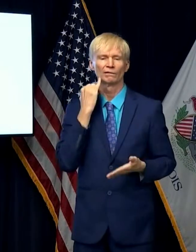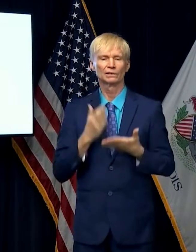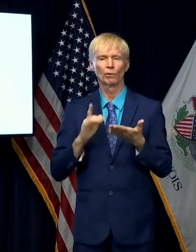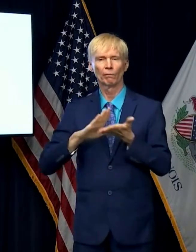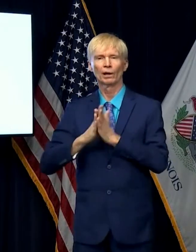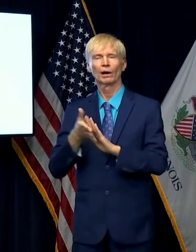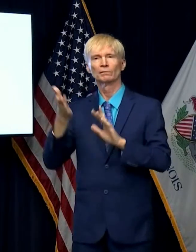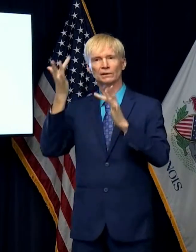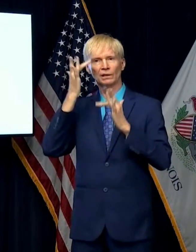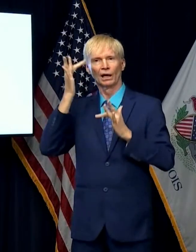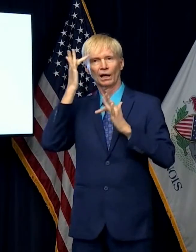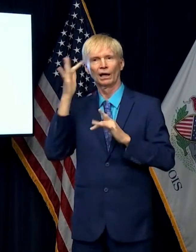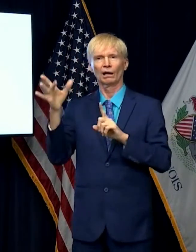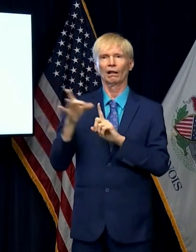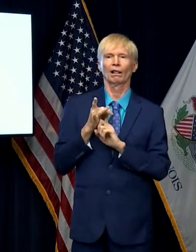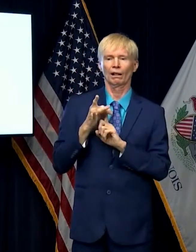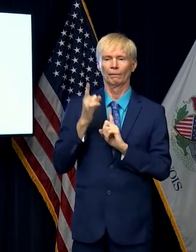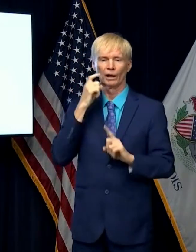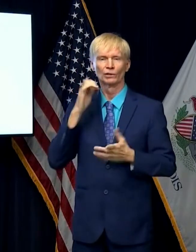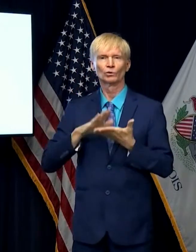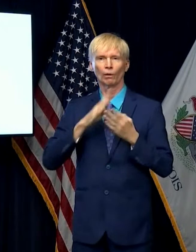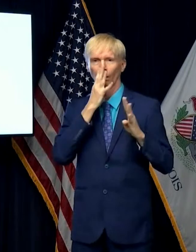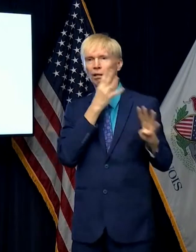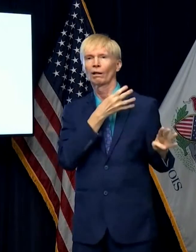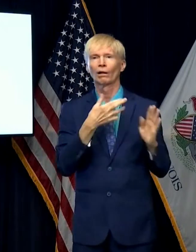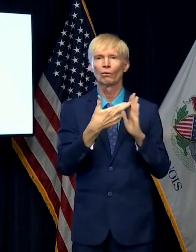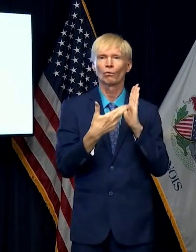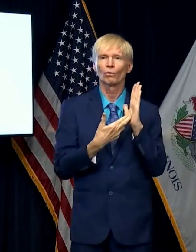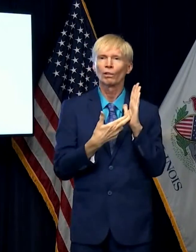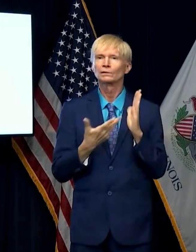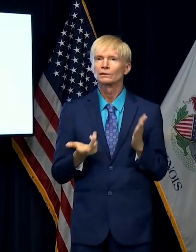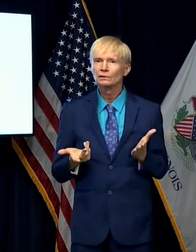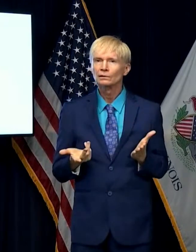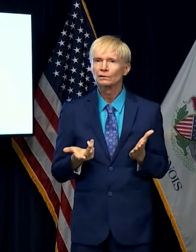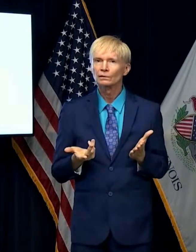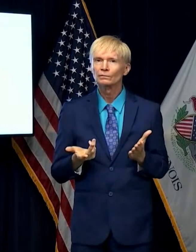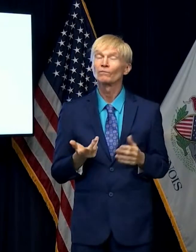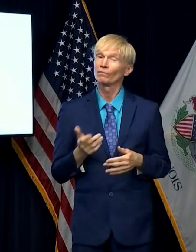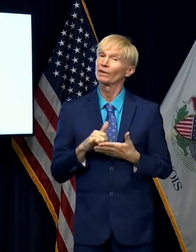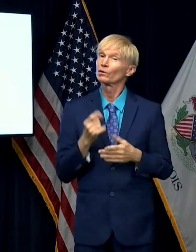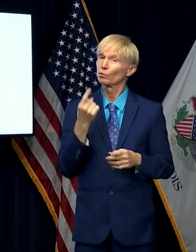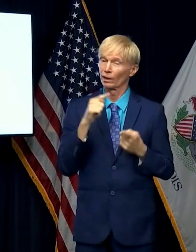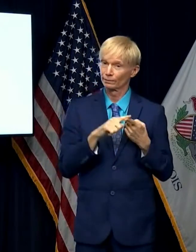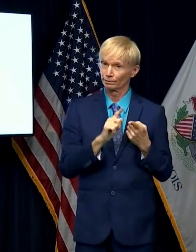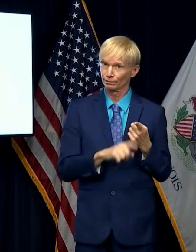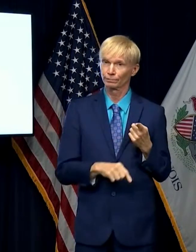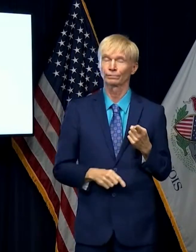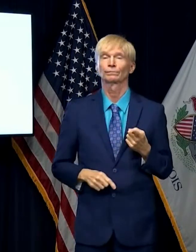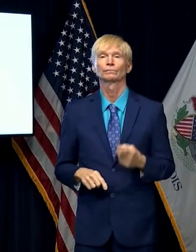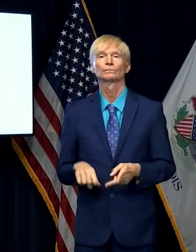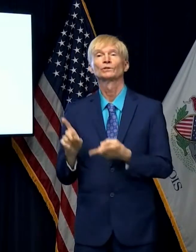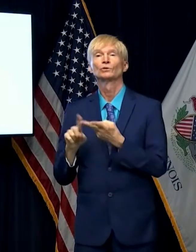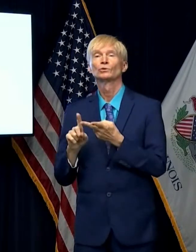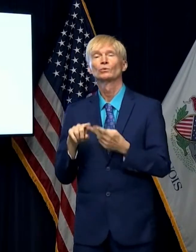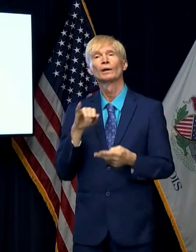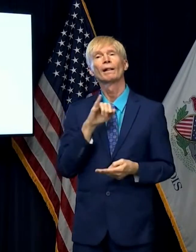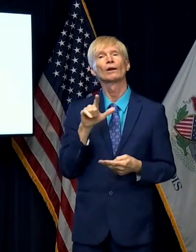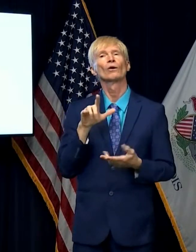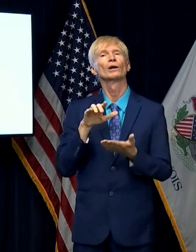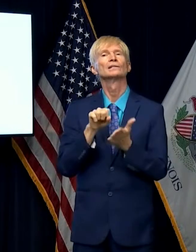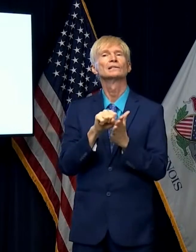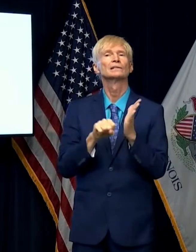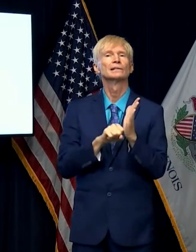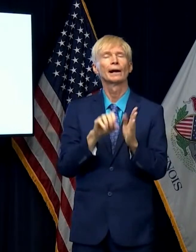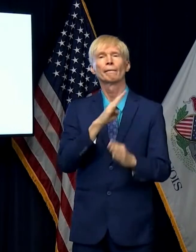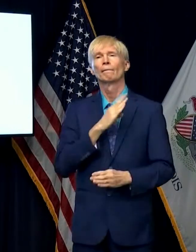that school as a result of a school simply not following these mitigations. That's one. And two is ISB, the Illinois